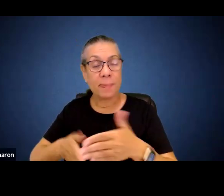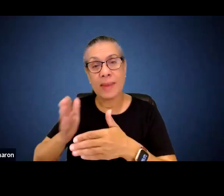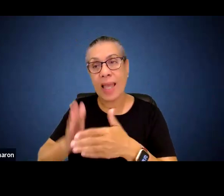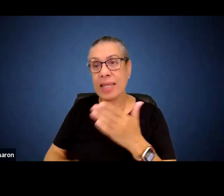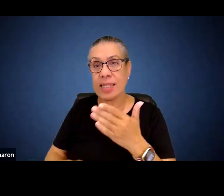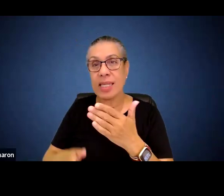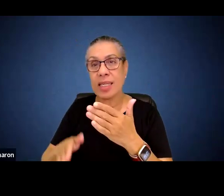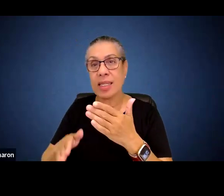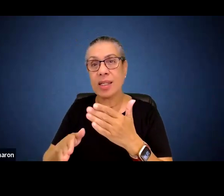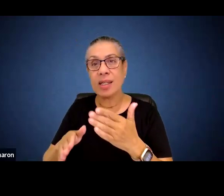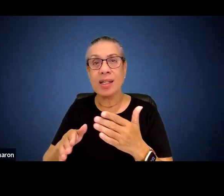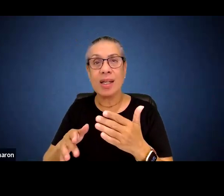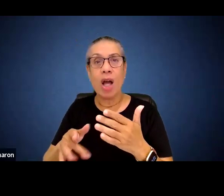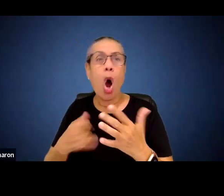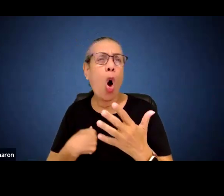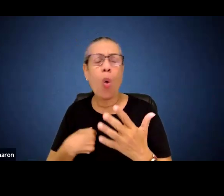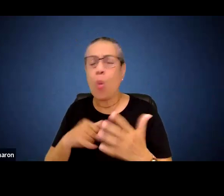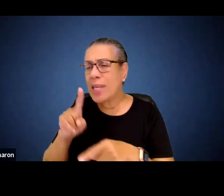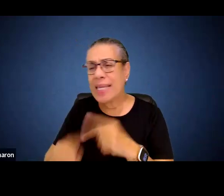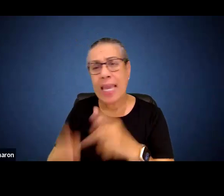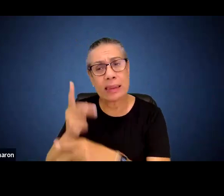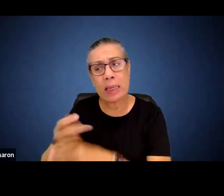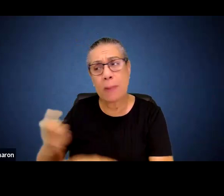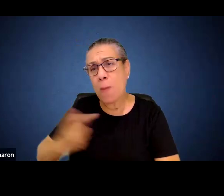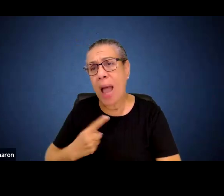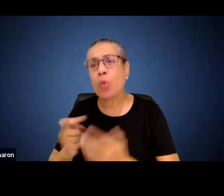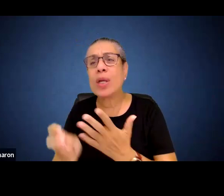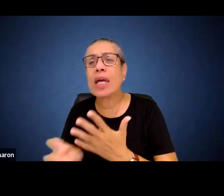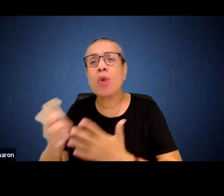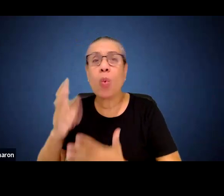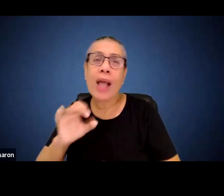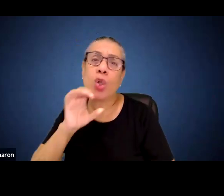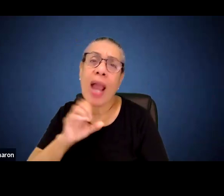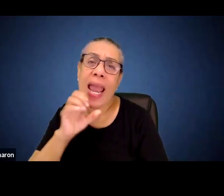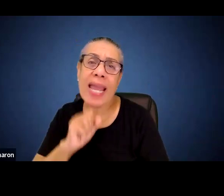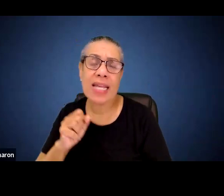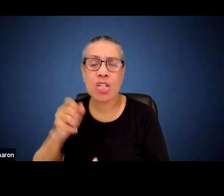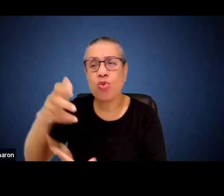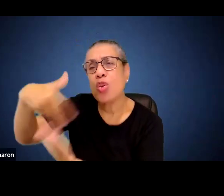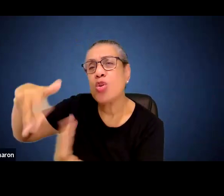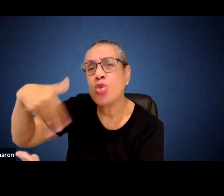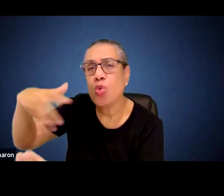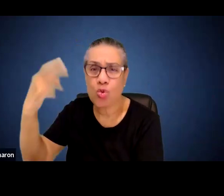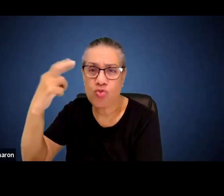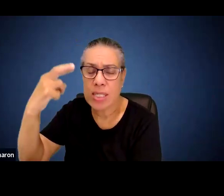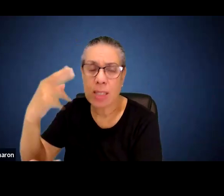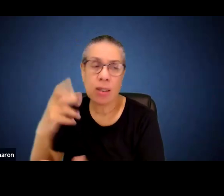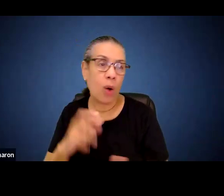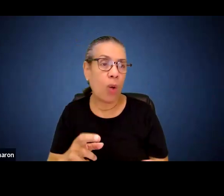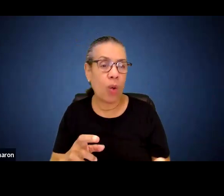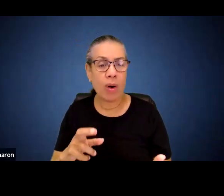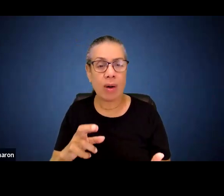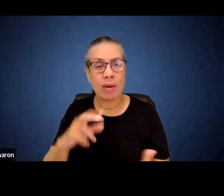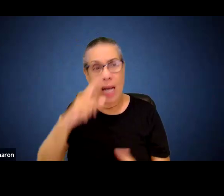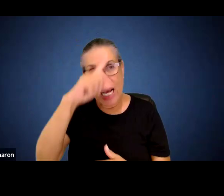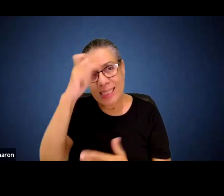promotion, or focusing on literacy instead of summer jobs, or I don't know, summer programming